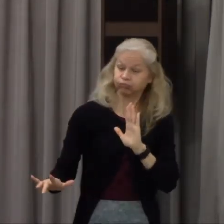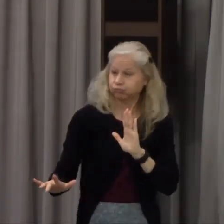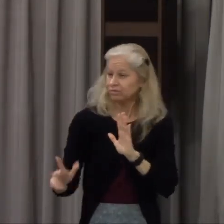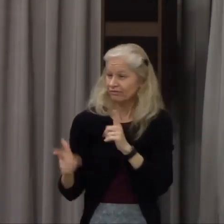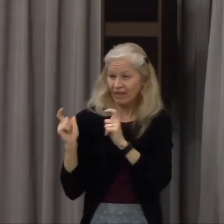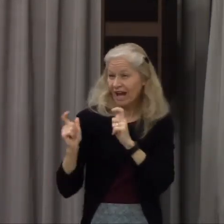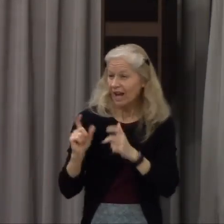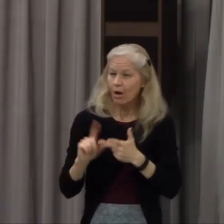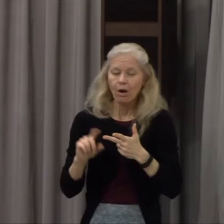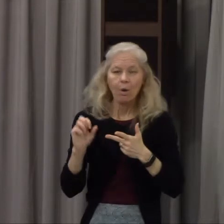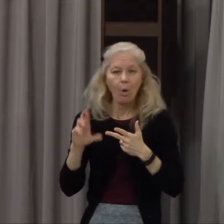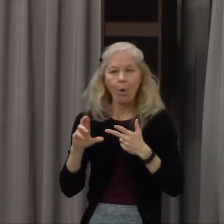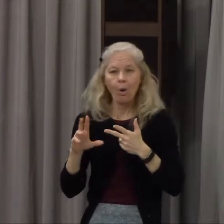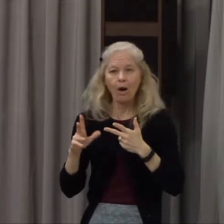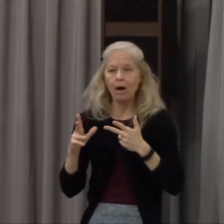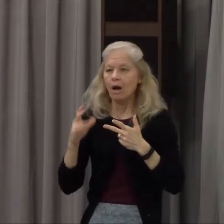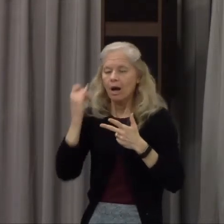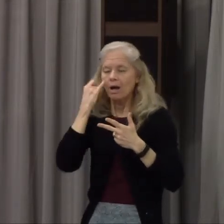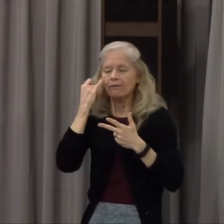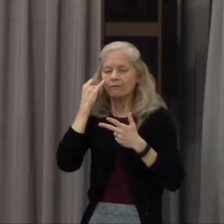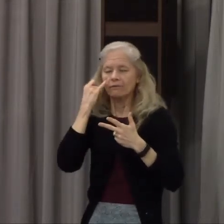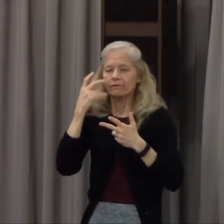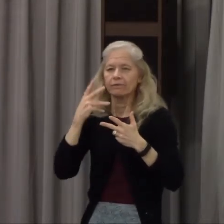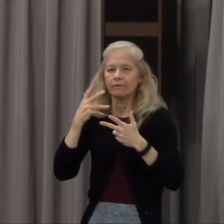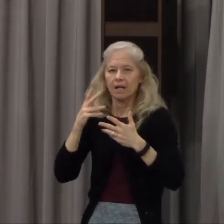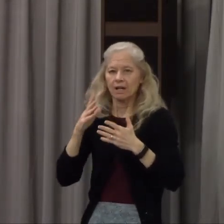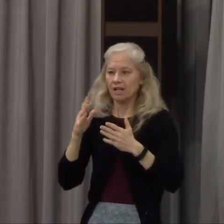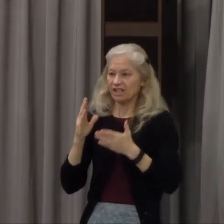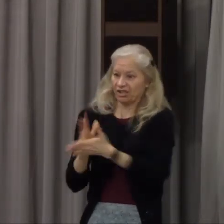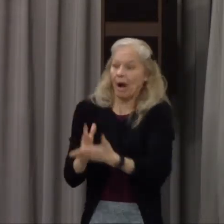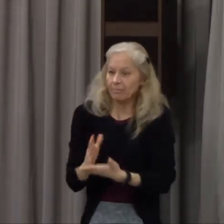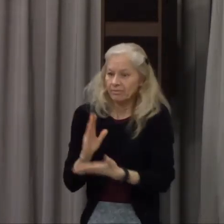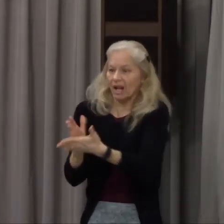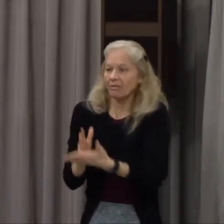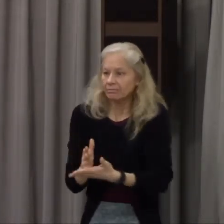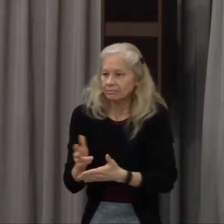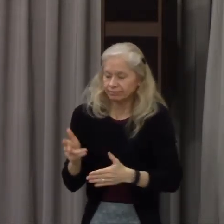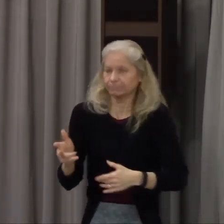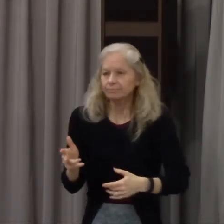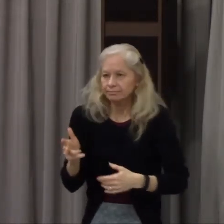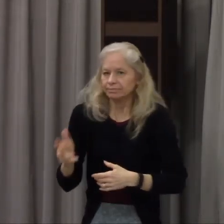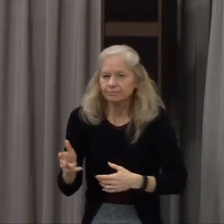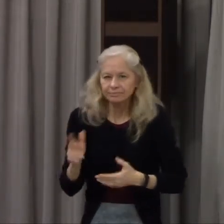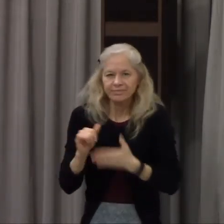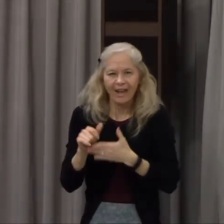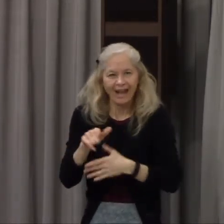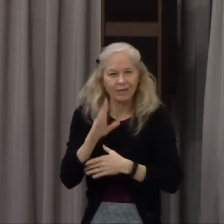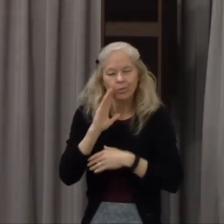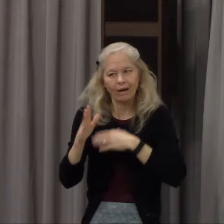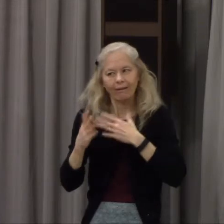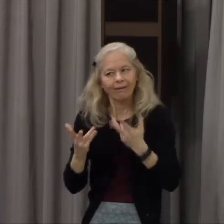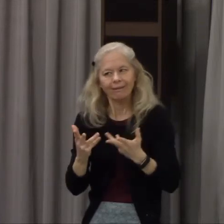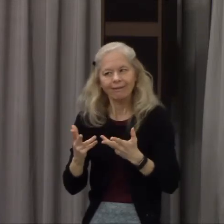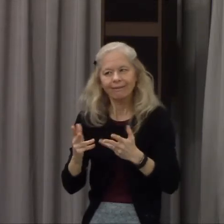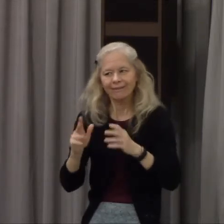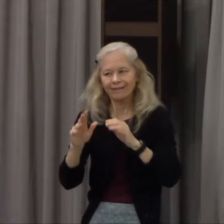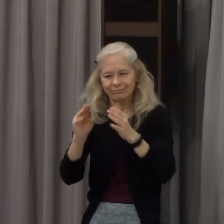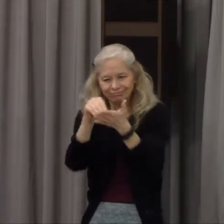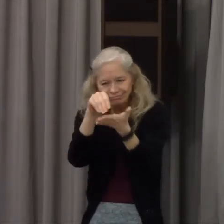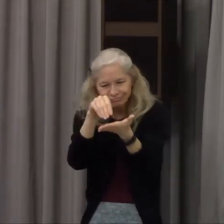all that you've been doing, you know, and of course, we have the lights at the out on the street at the red lights now. They have the cameras out there, and you know